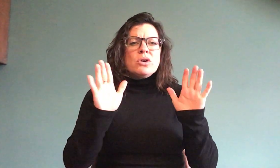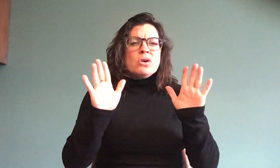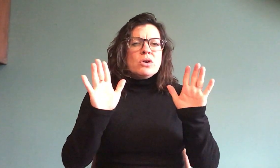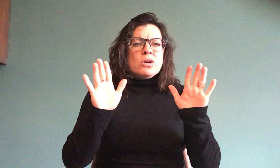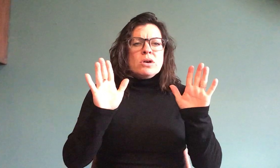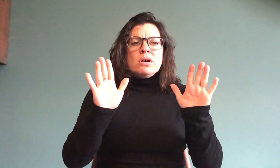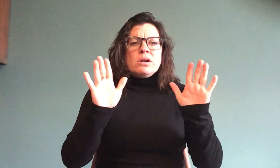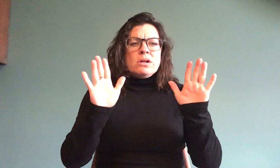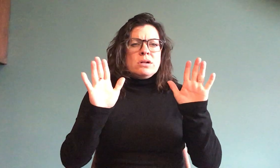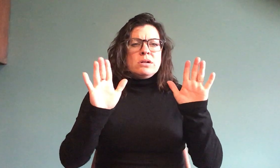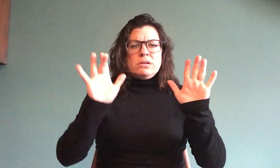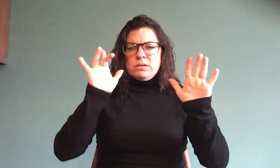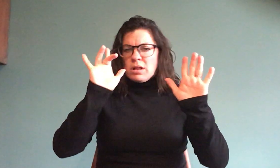share. Okay.